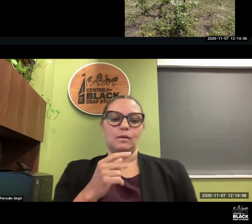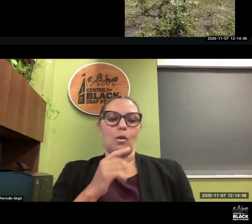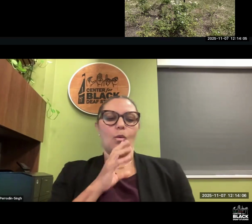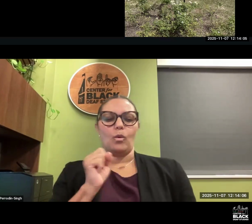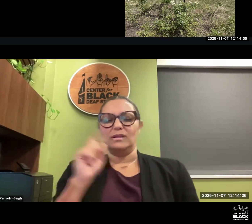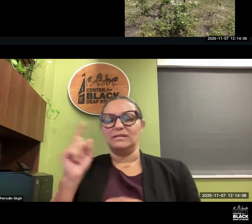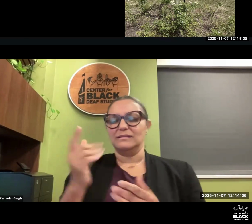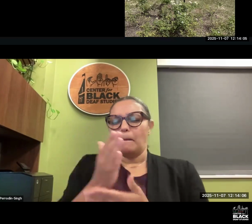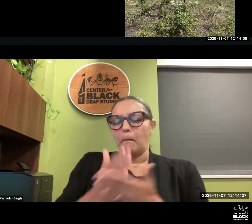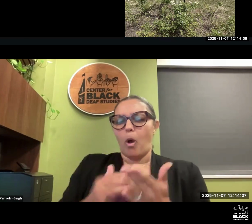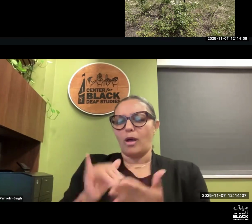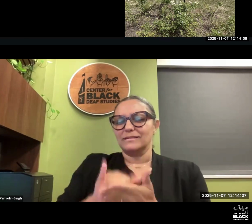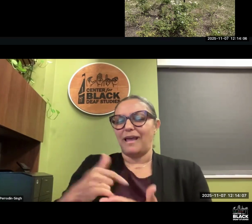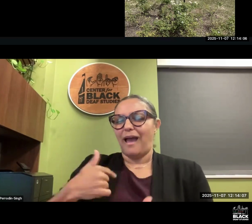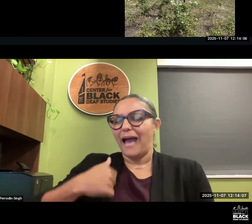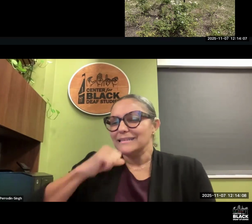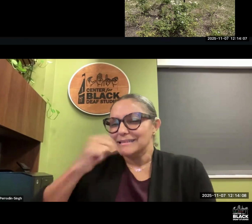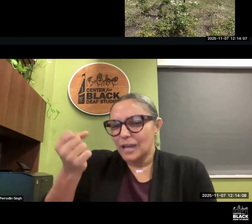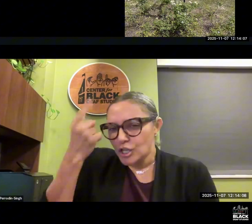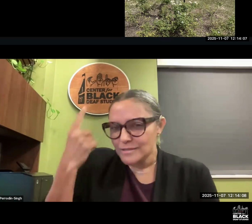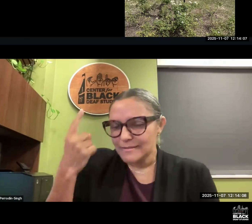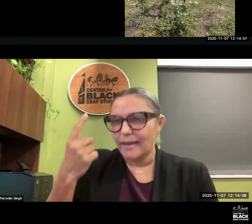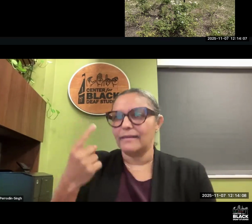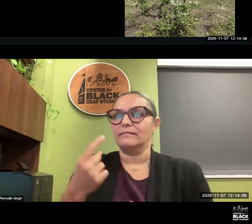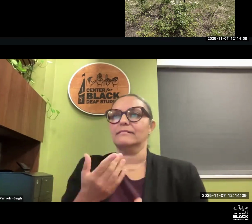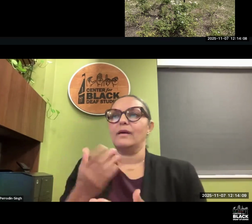becoming. My being